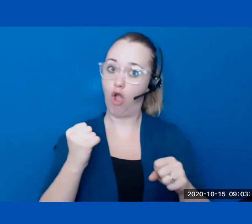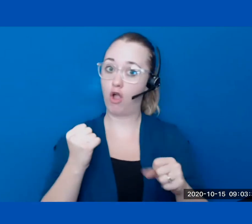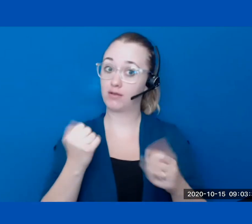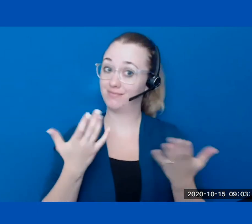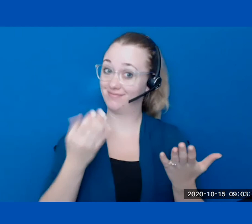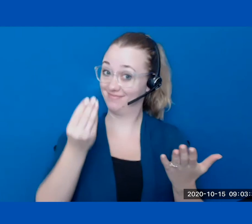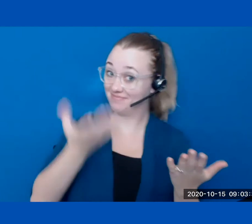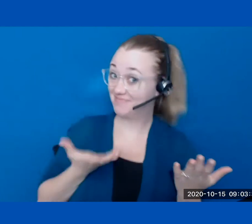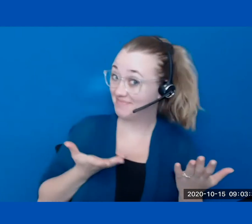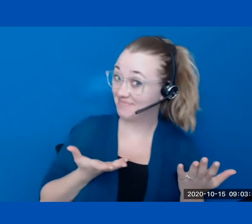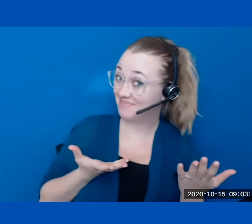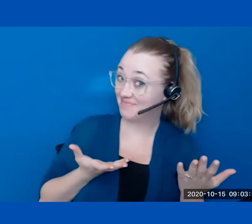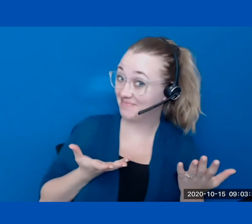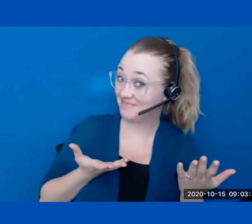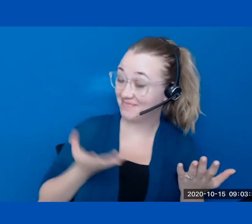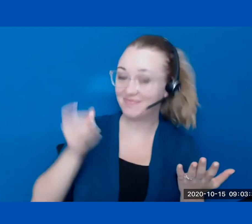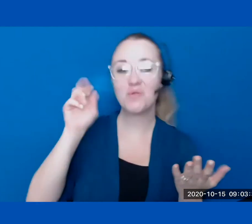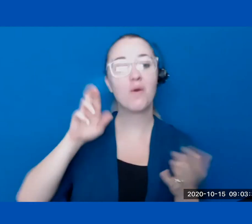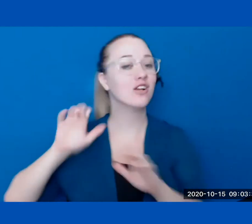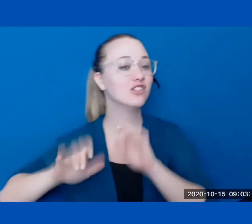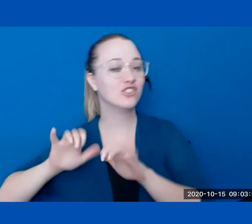now or put it in the chat.